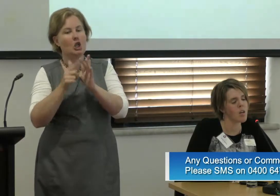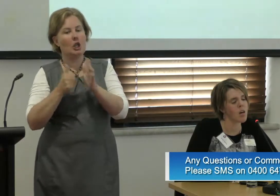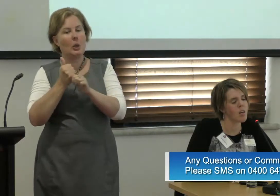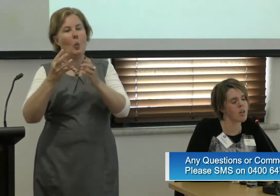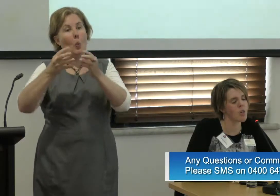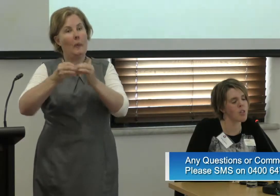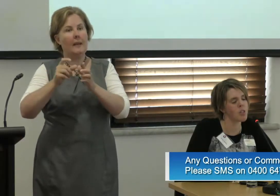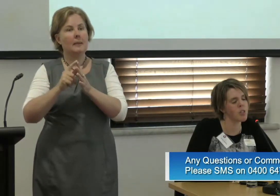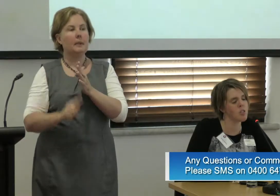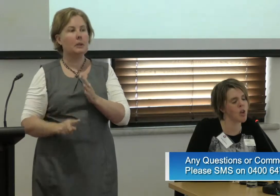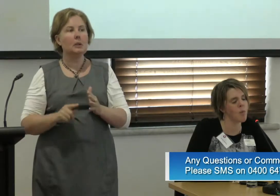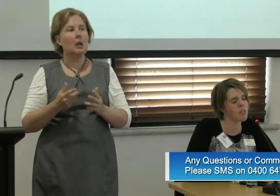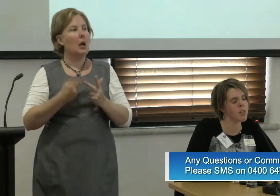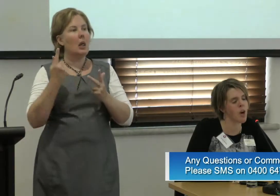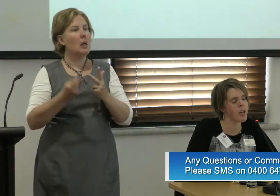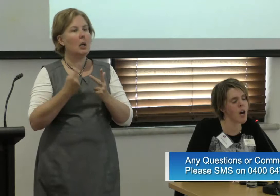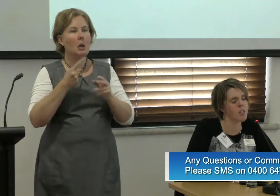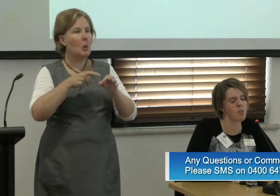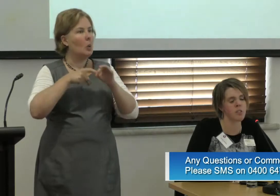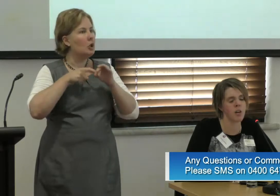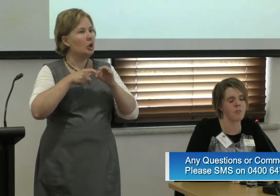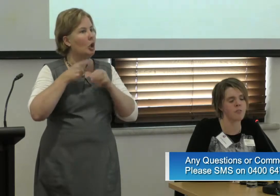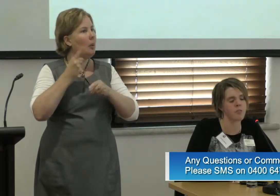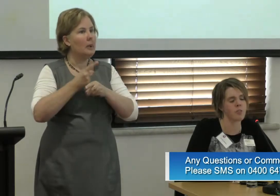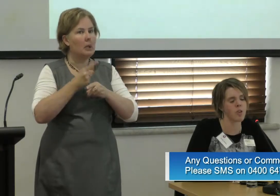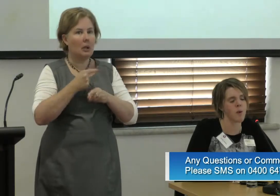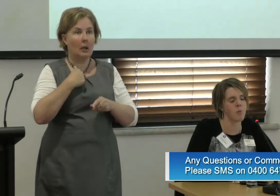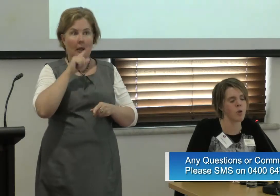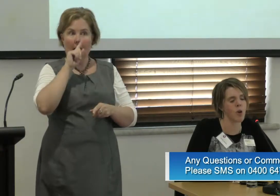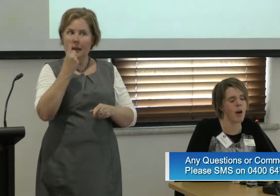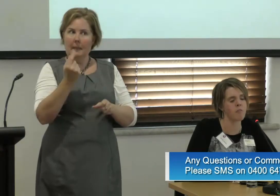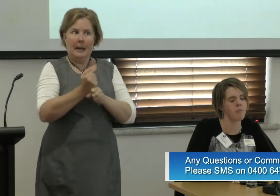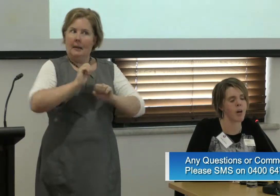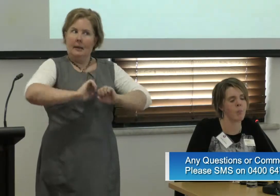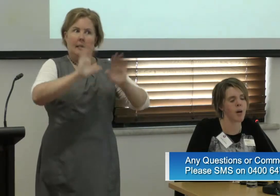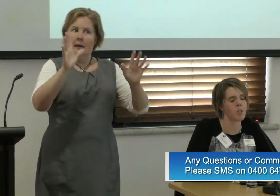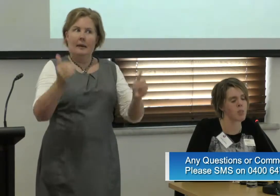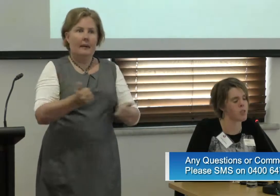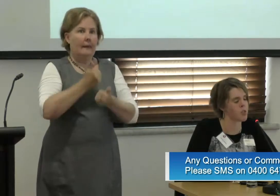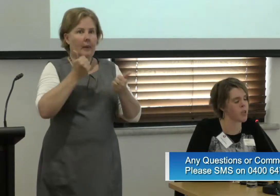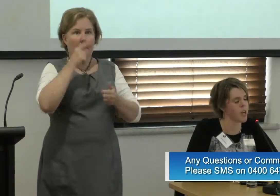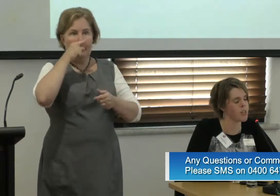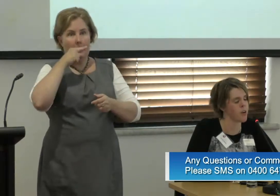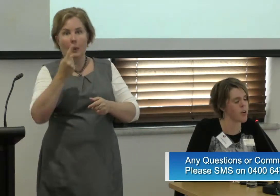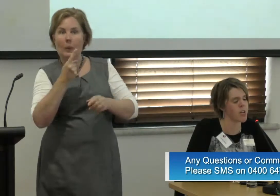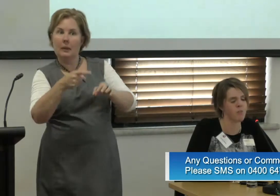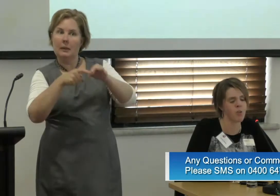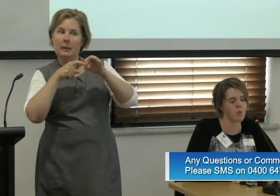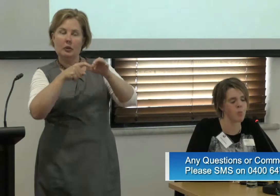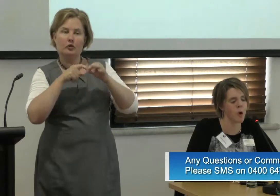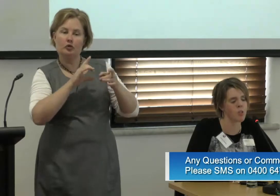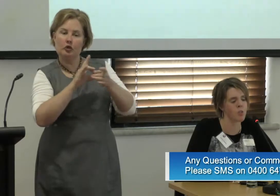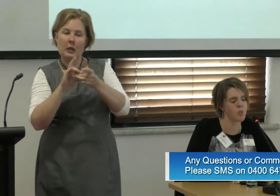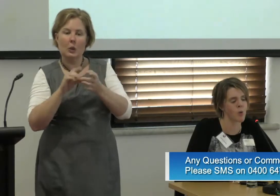Any other questions, comments? And I can't stress enough, the people who have asked questions relating to very